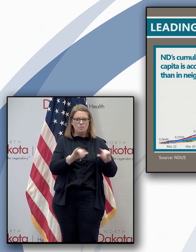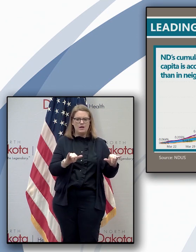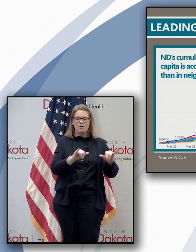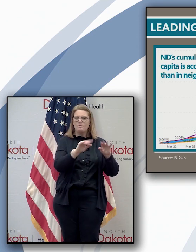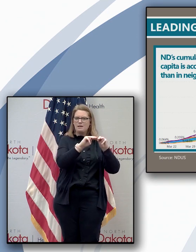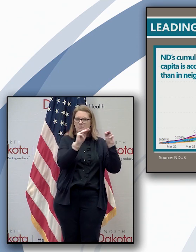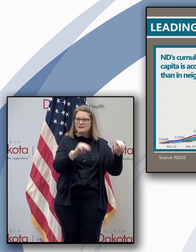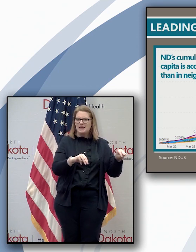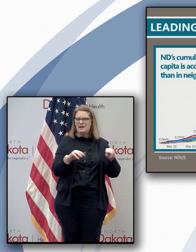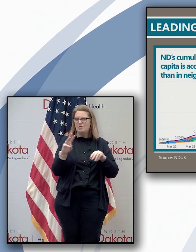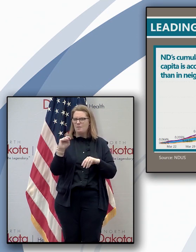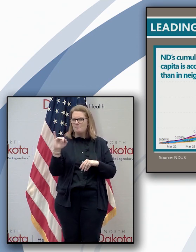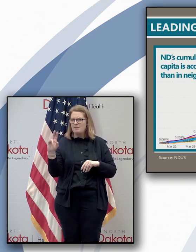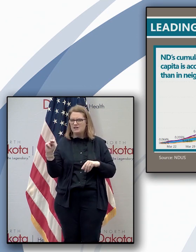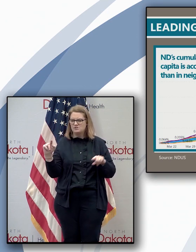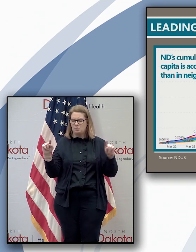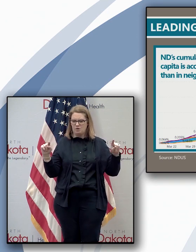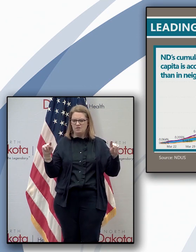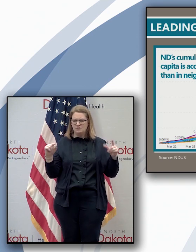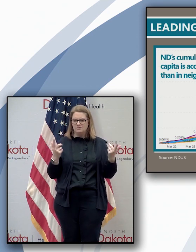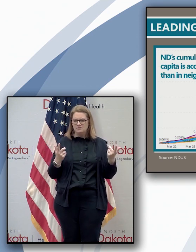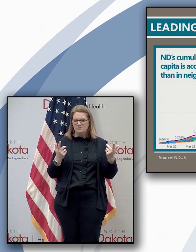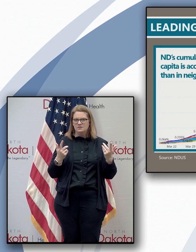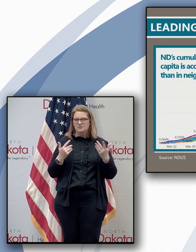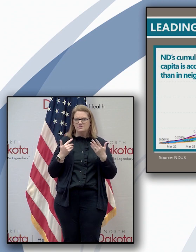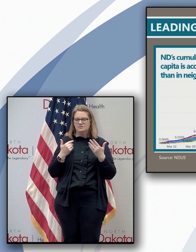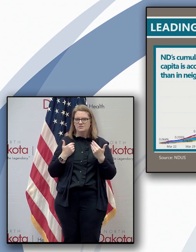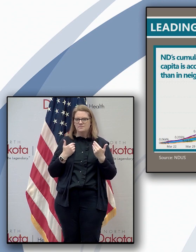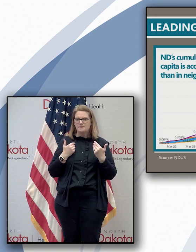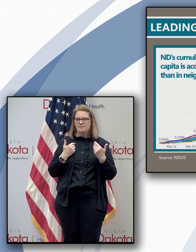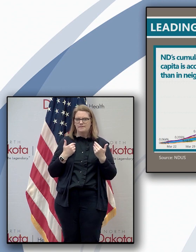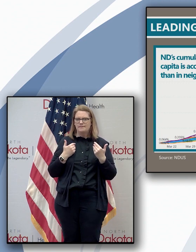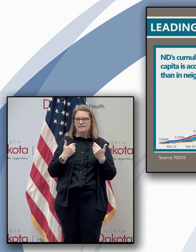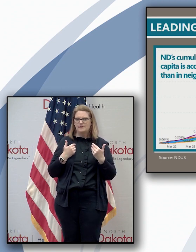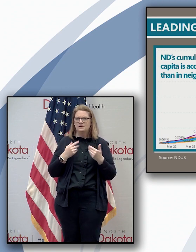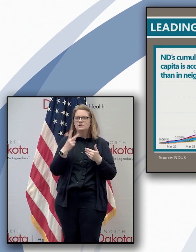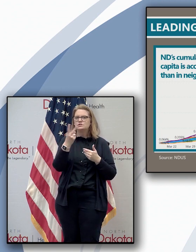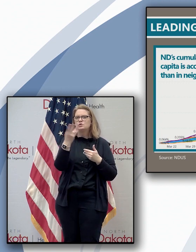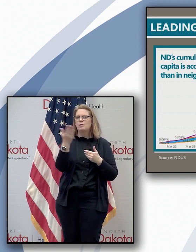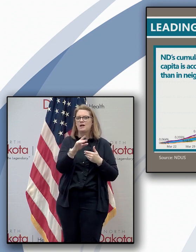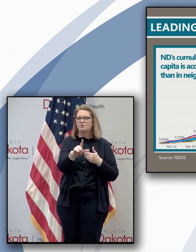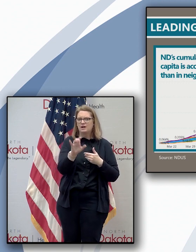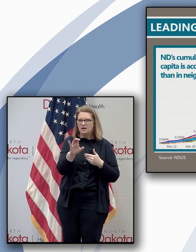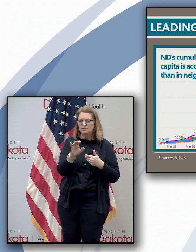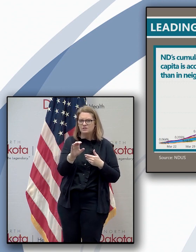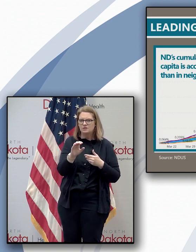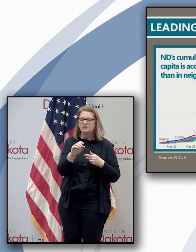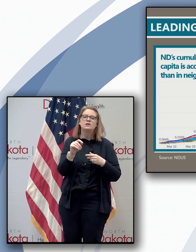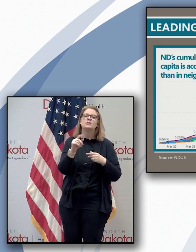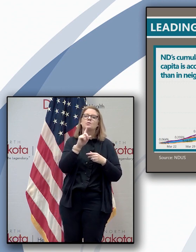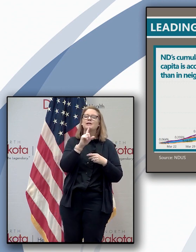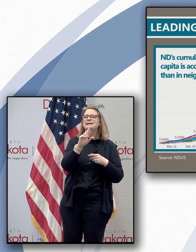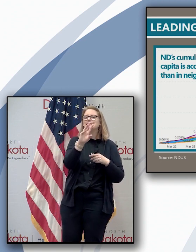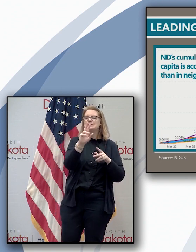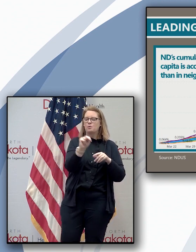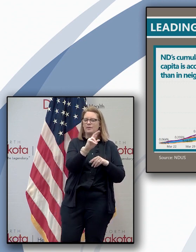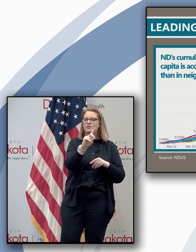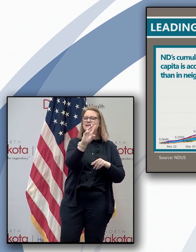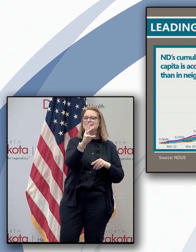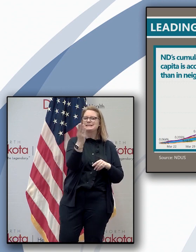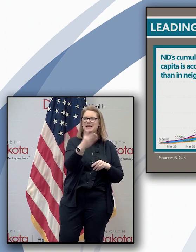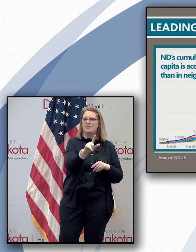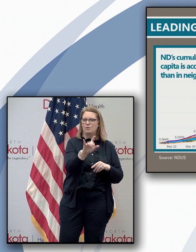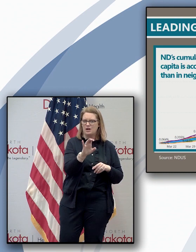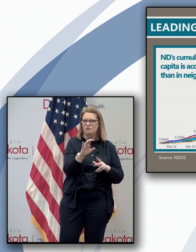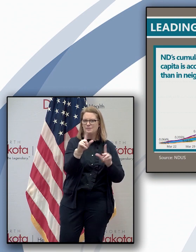Montana, or Minnesota, where we're closer to 2 out of 100 have been tested versus in North Dakota, 6 out of 100. Why